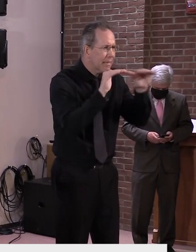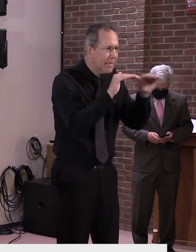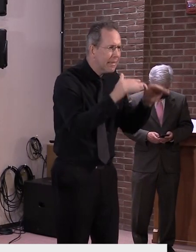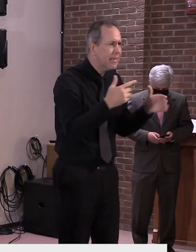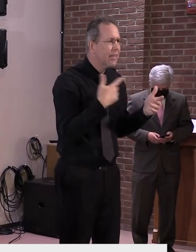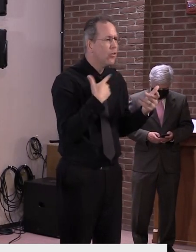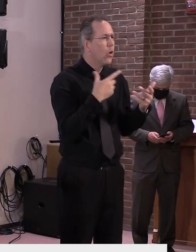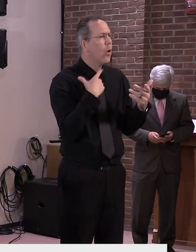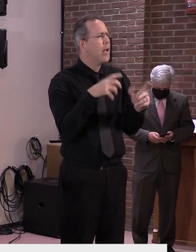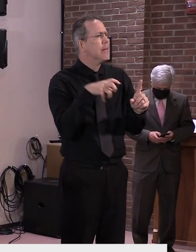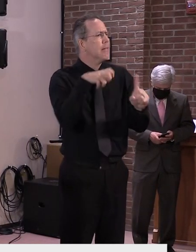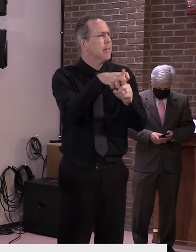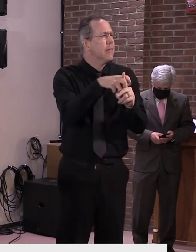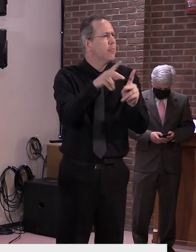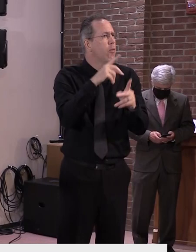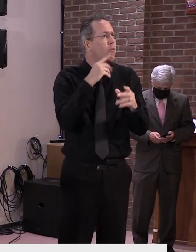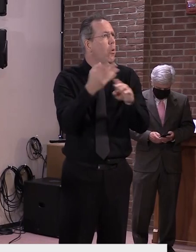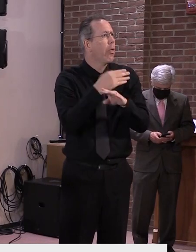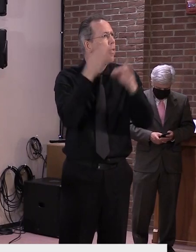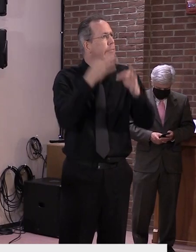our expectation is.